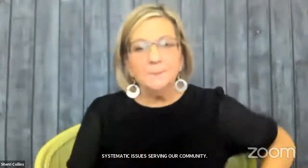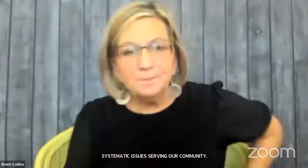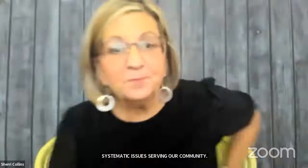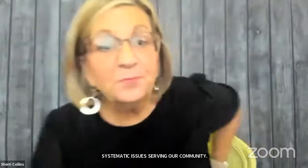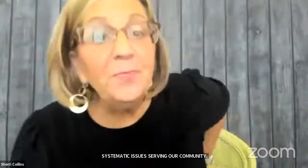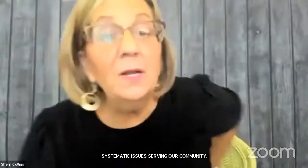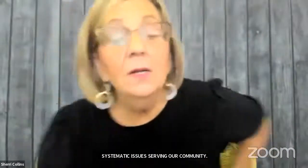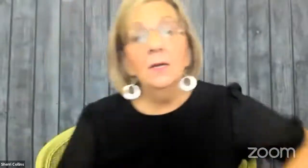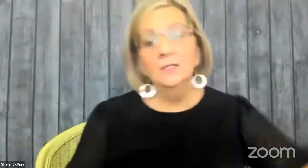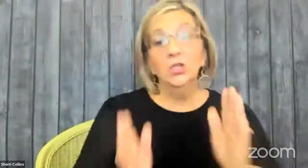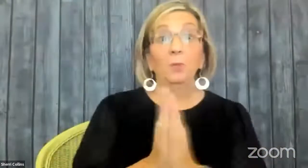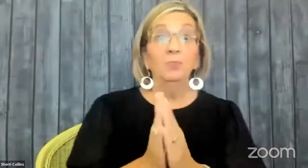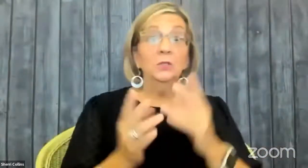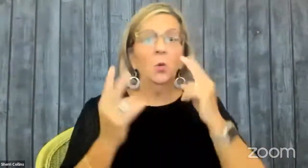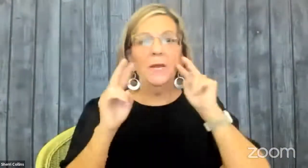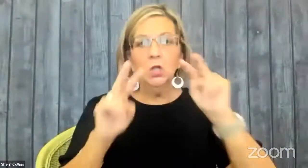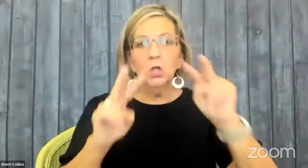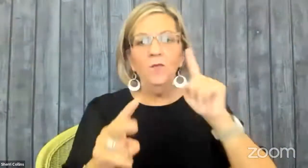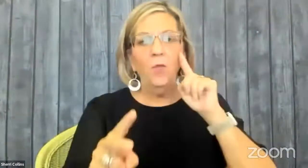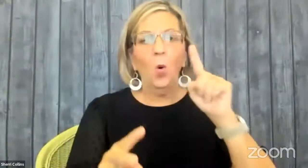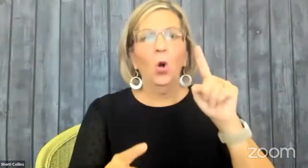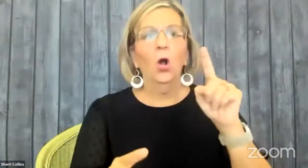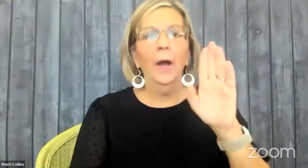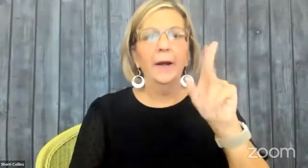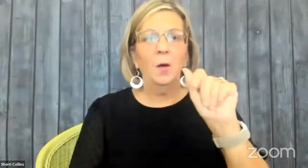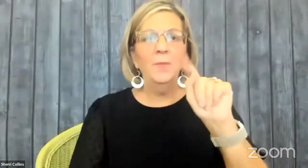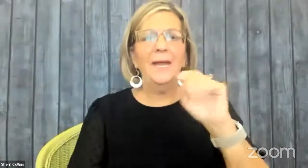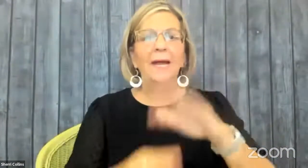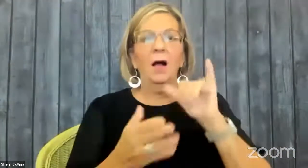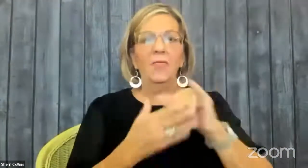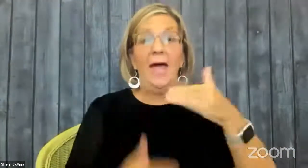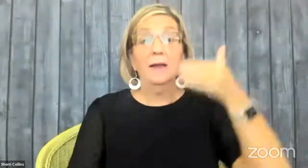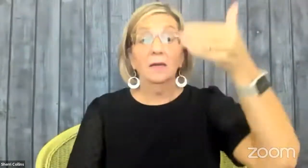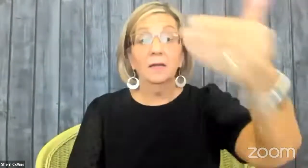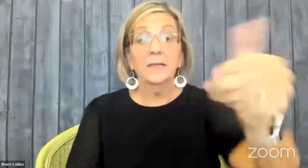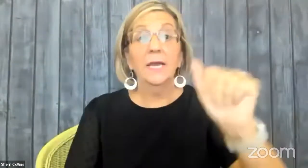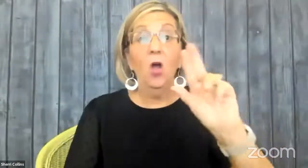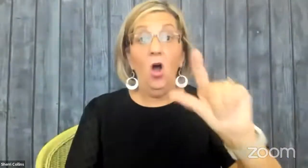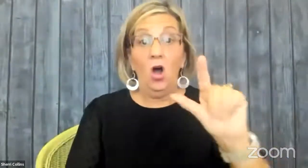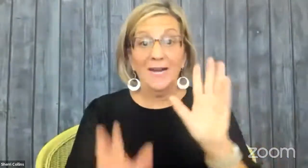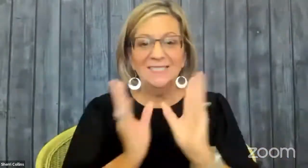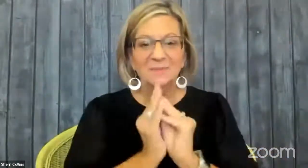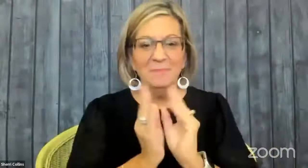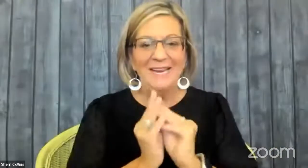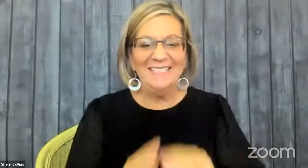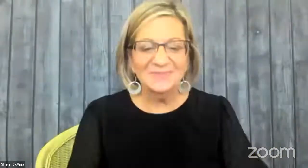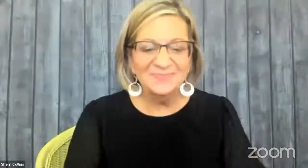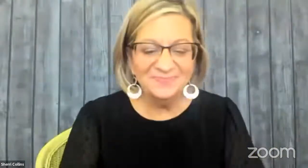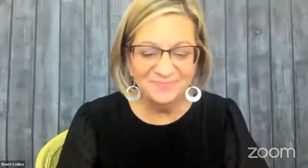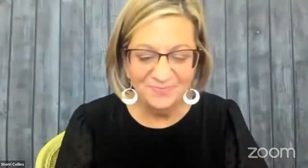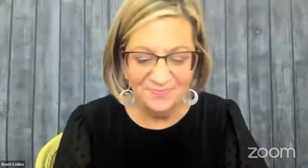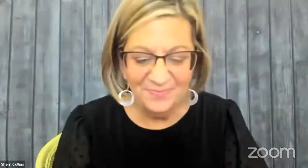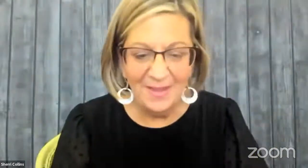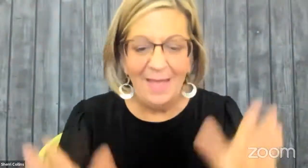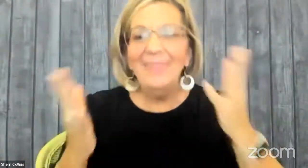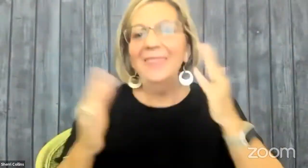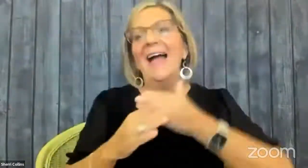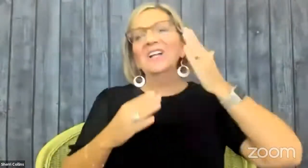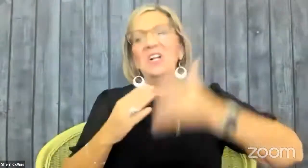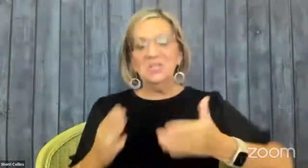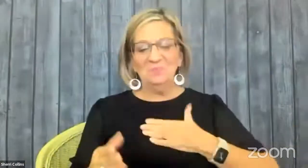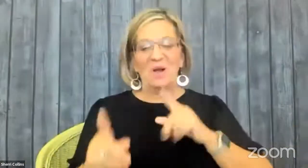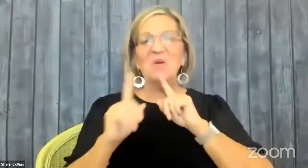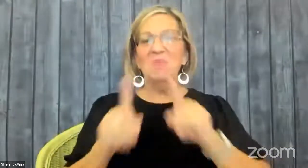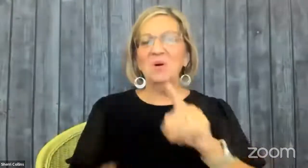services. So you'll be looking for an update on that in the August meeting.